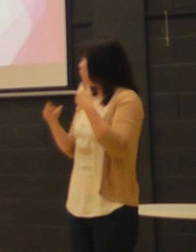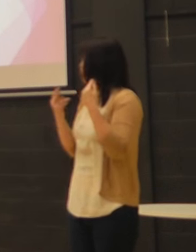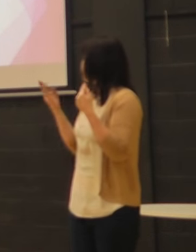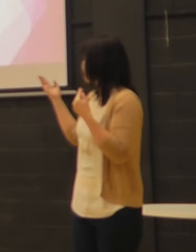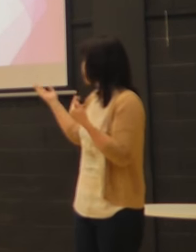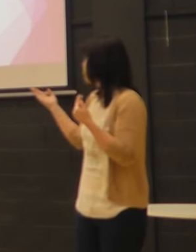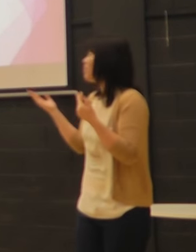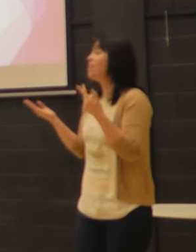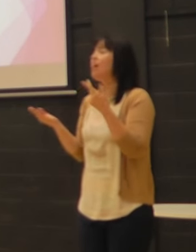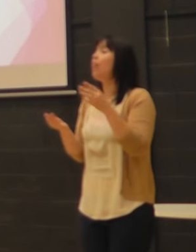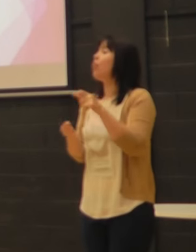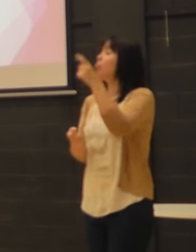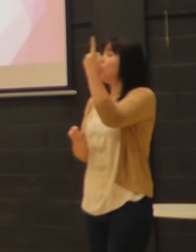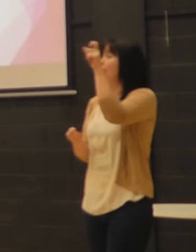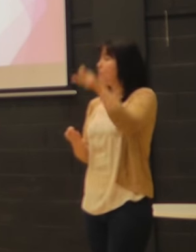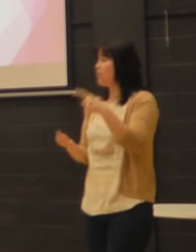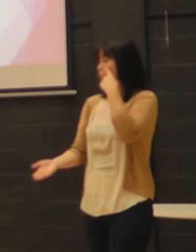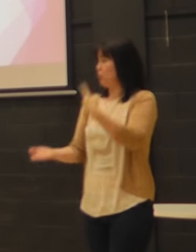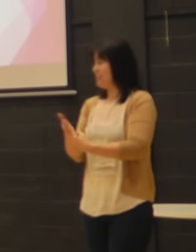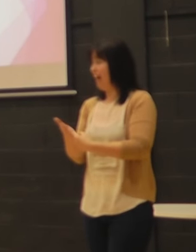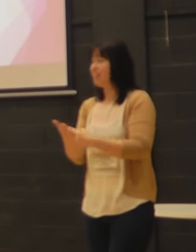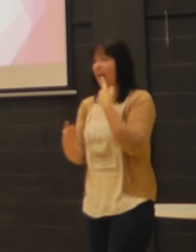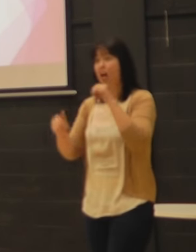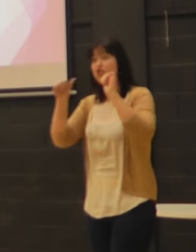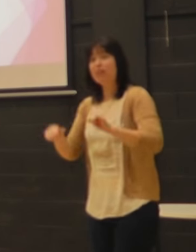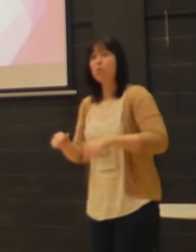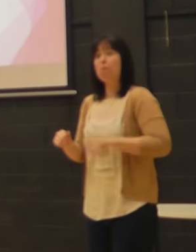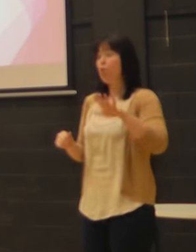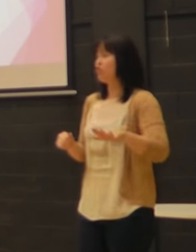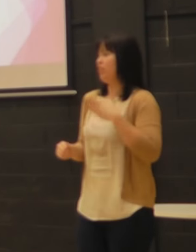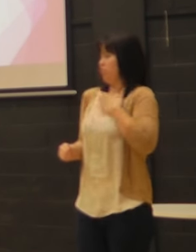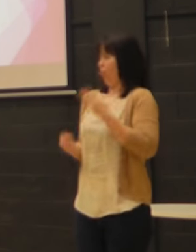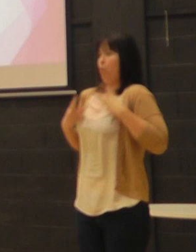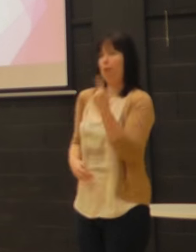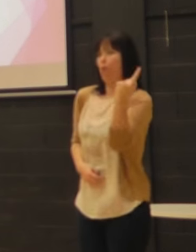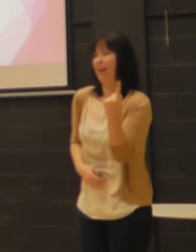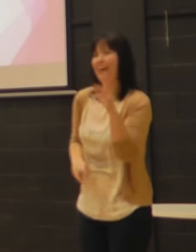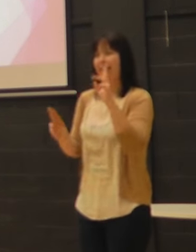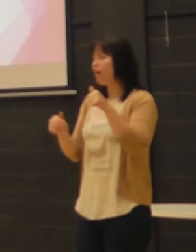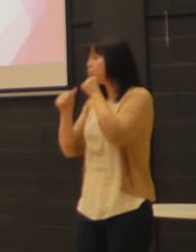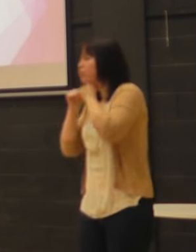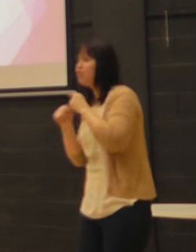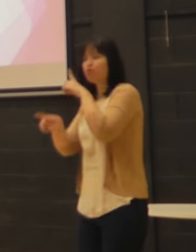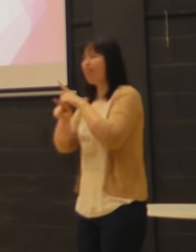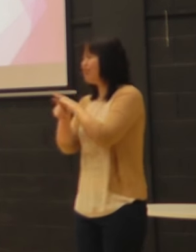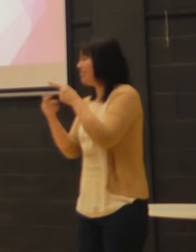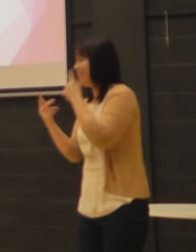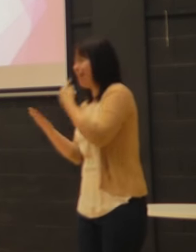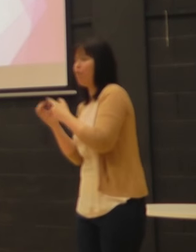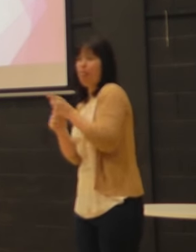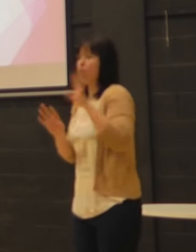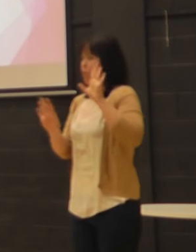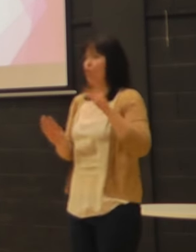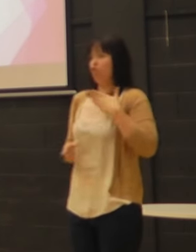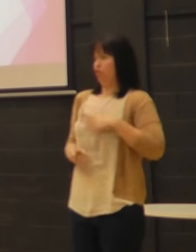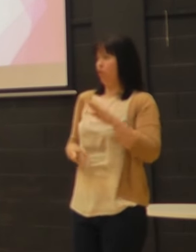not a priest, a doctor, a judge, or anybody else. Okay, this is the London Declaration.